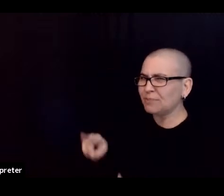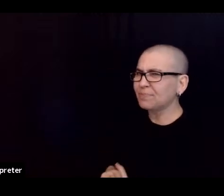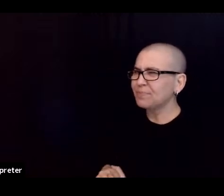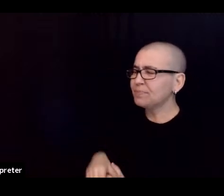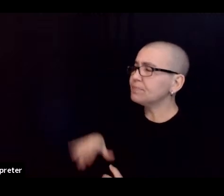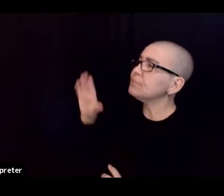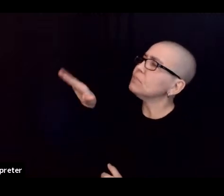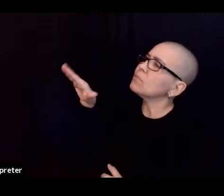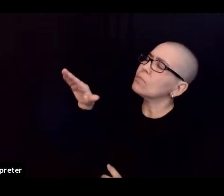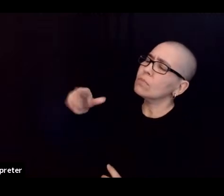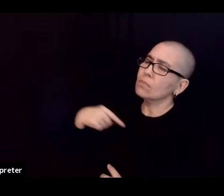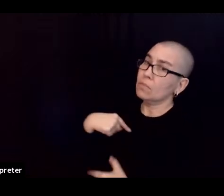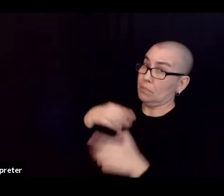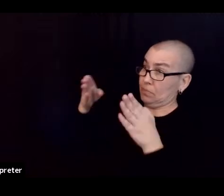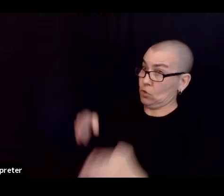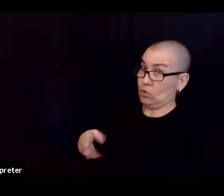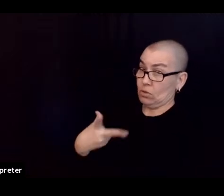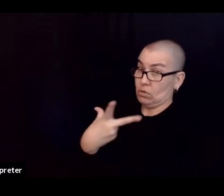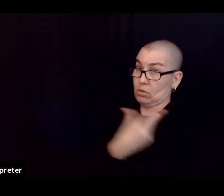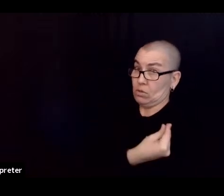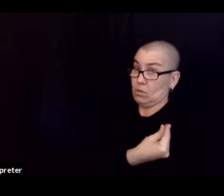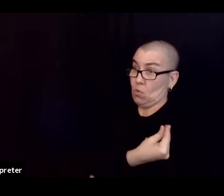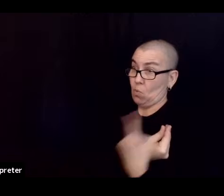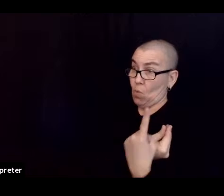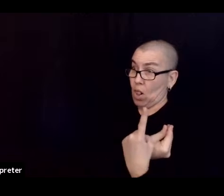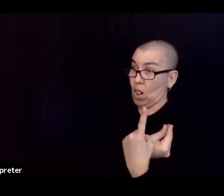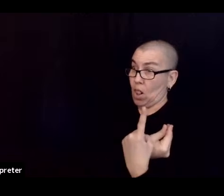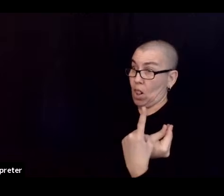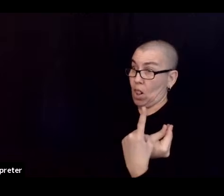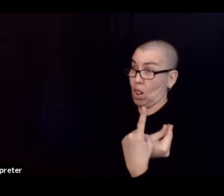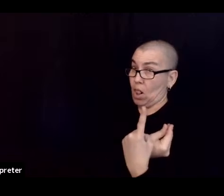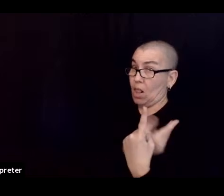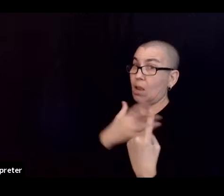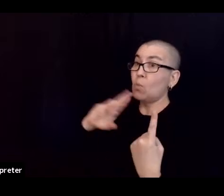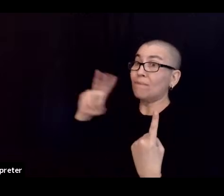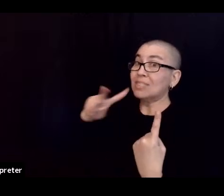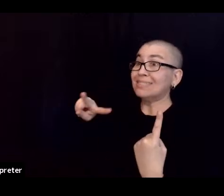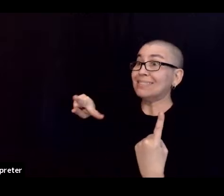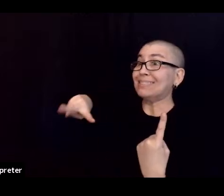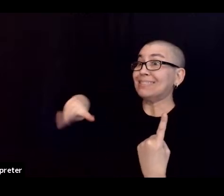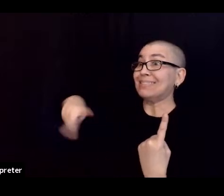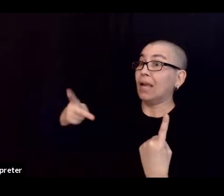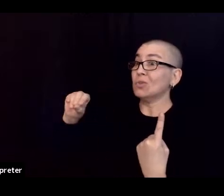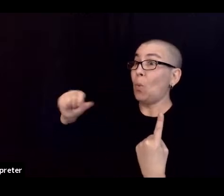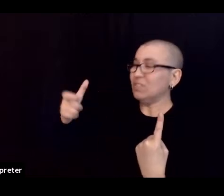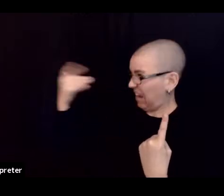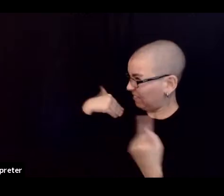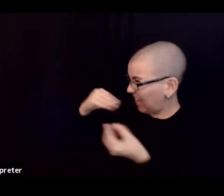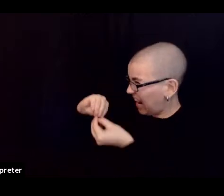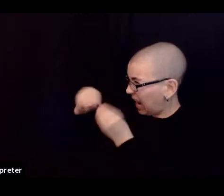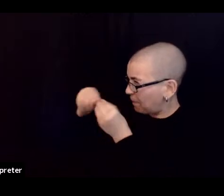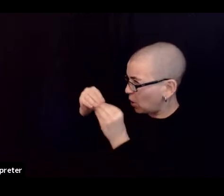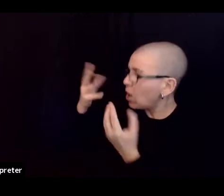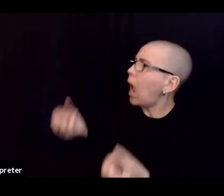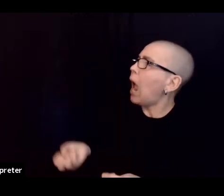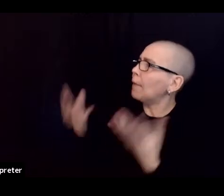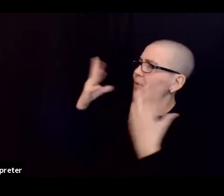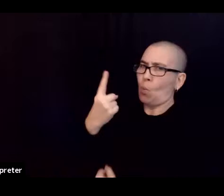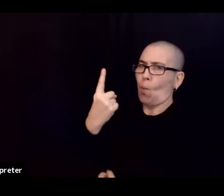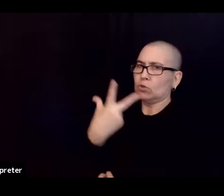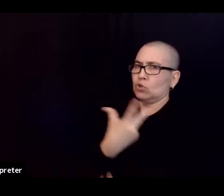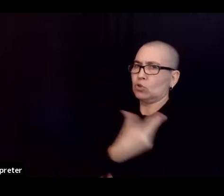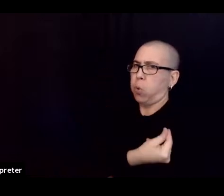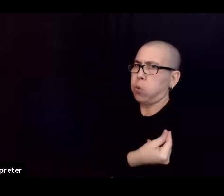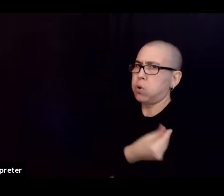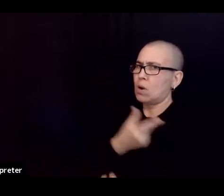numbers. Do we have a rough estimate of the fully vaccinated population? It must be something less than the numbers we have on your